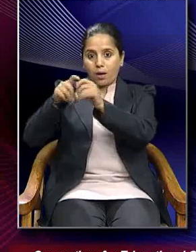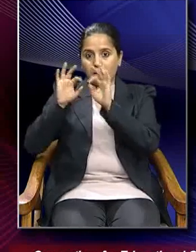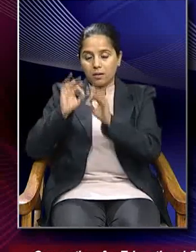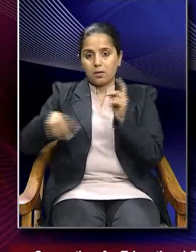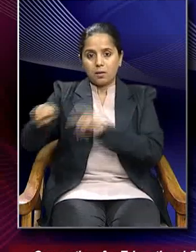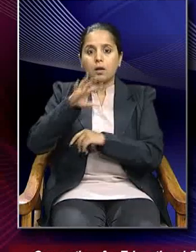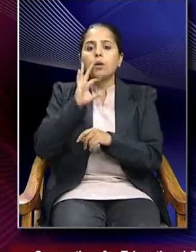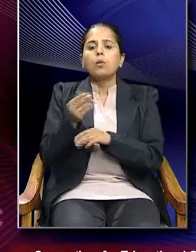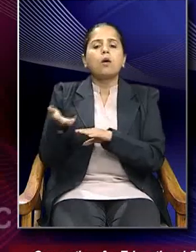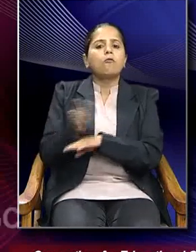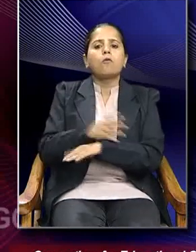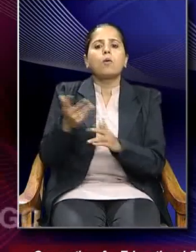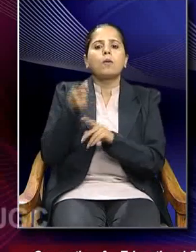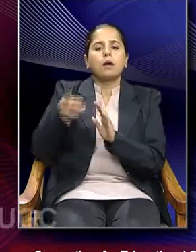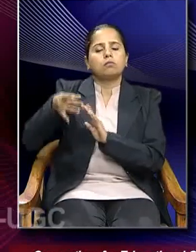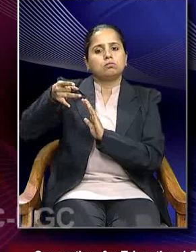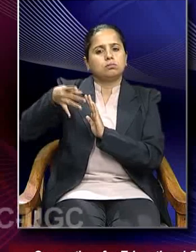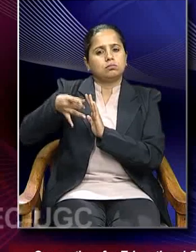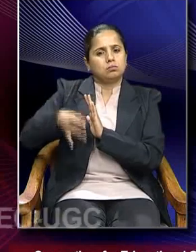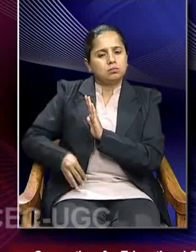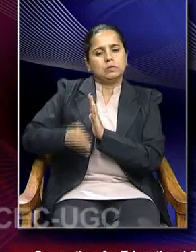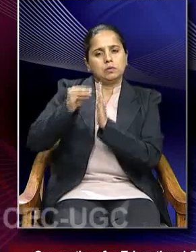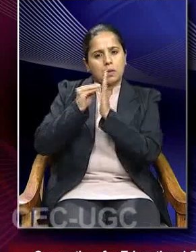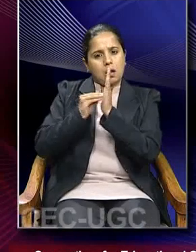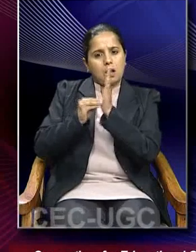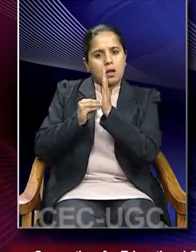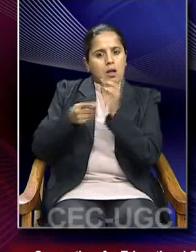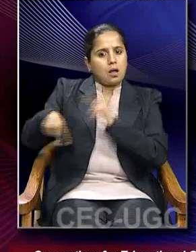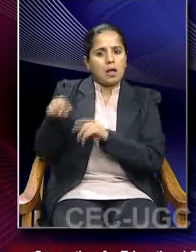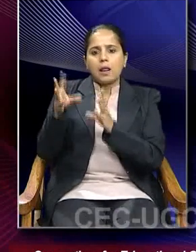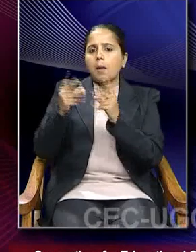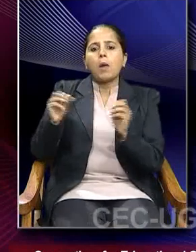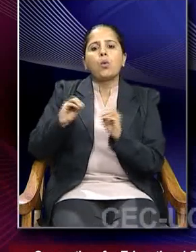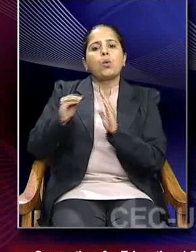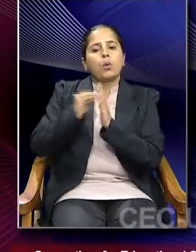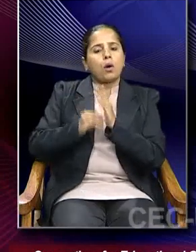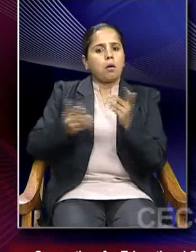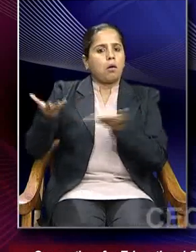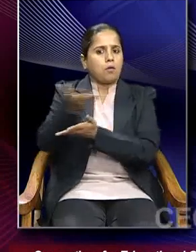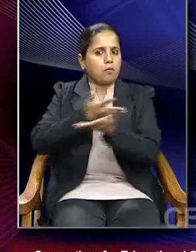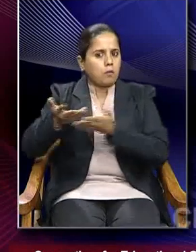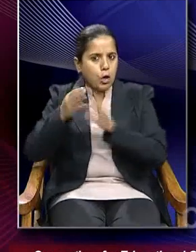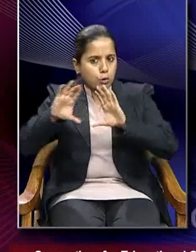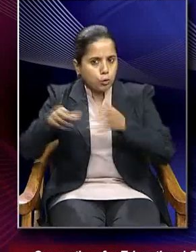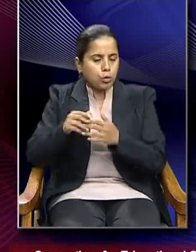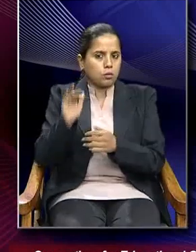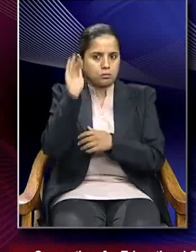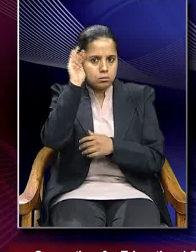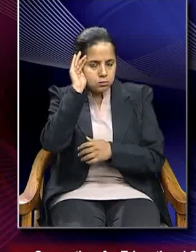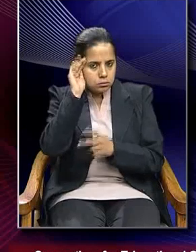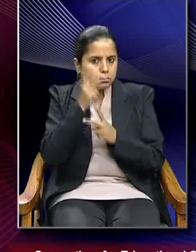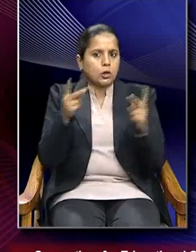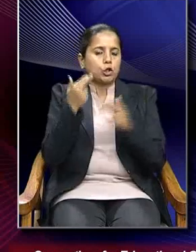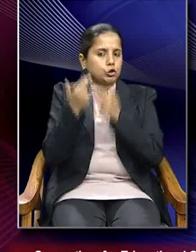which is through description, narratives, through focus group discussion, through listening to